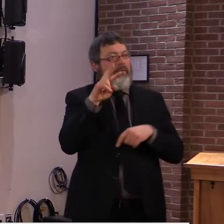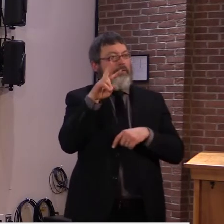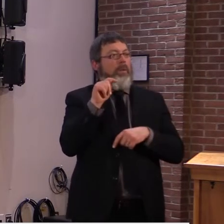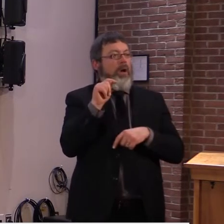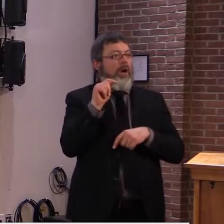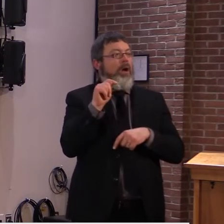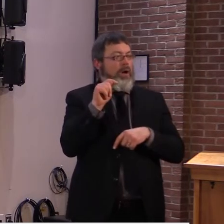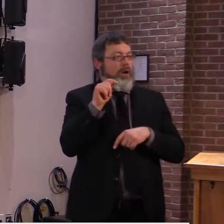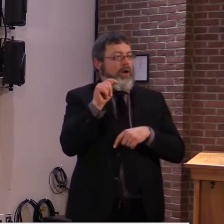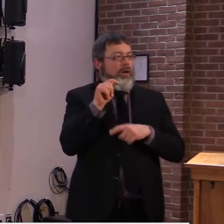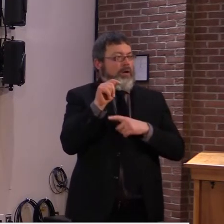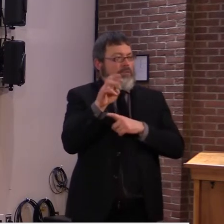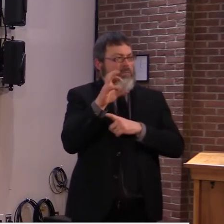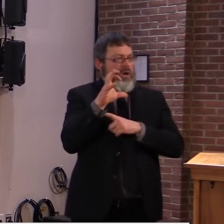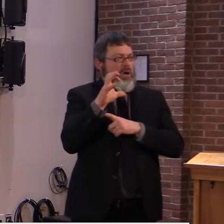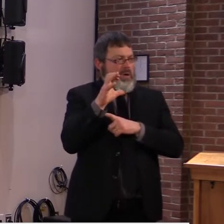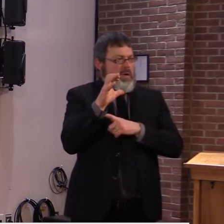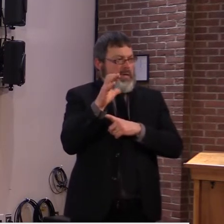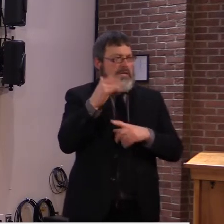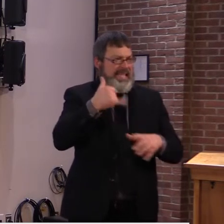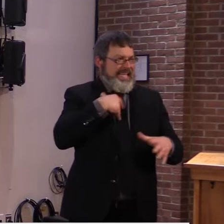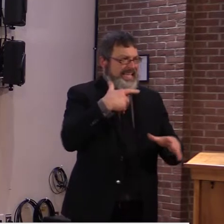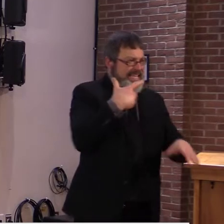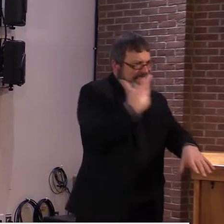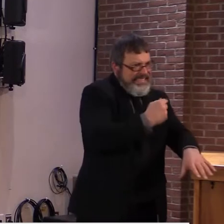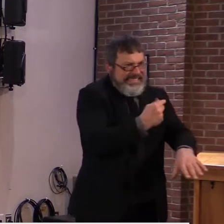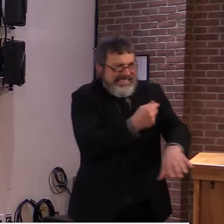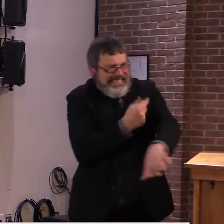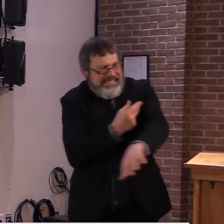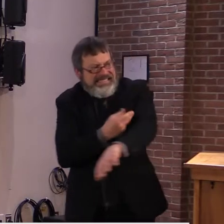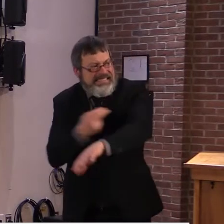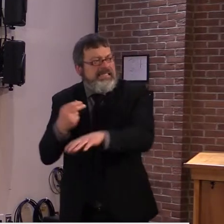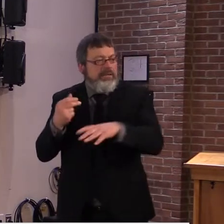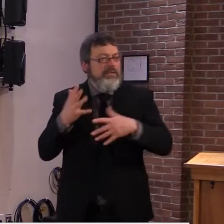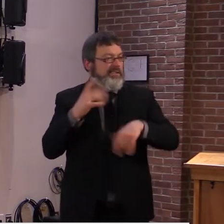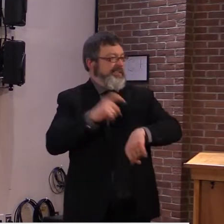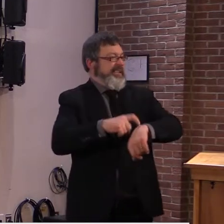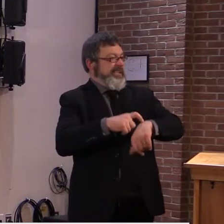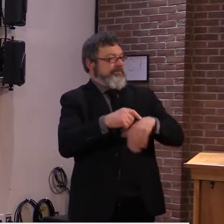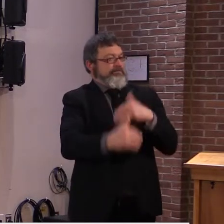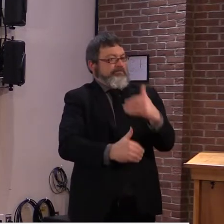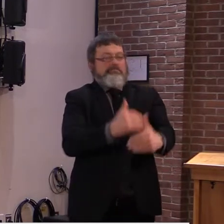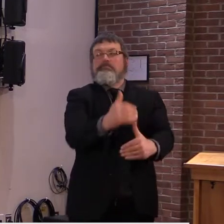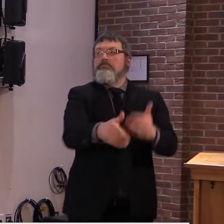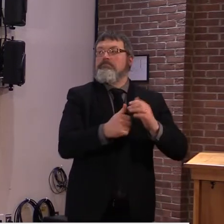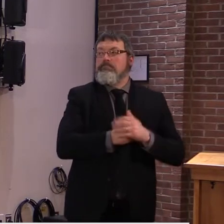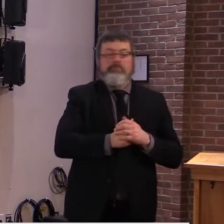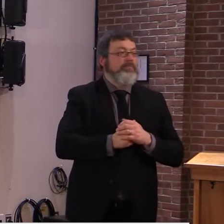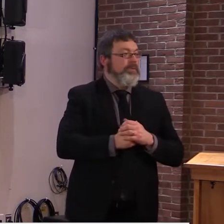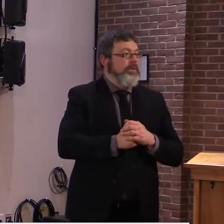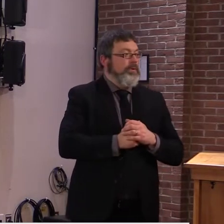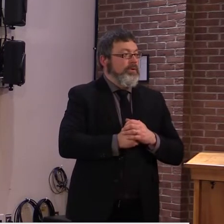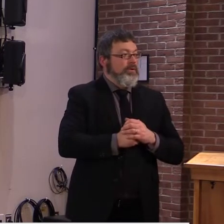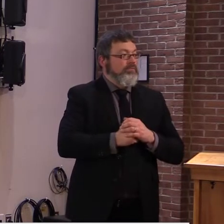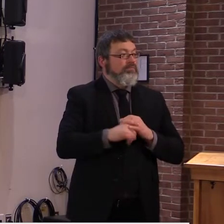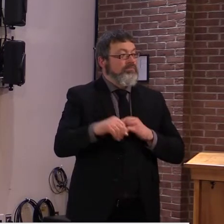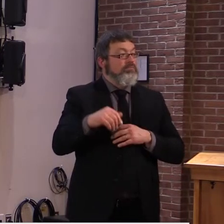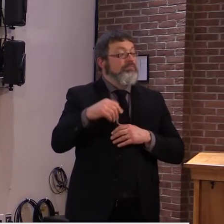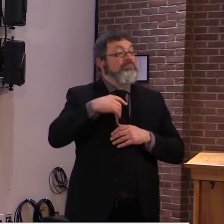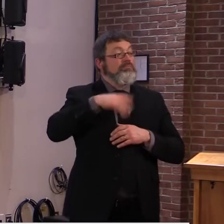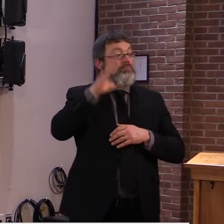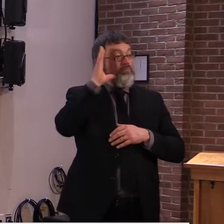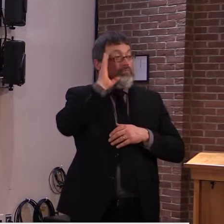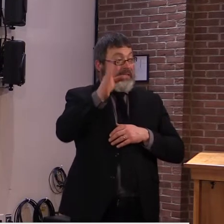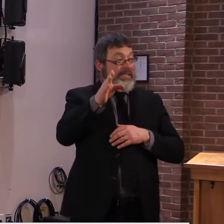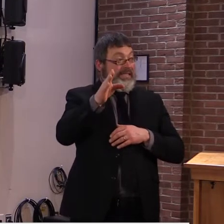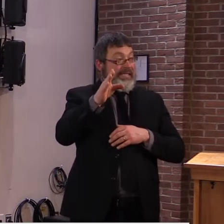mind statewide, immunization effort since the early 20th century. Nonetheless, we will vaccinate Vermont as